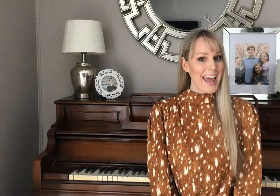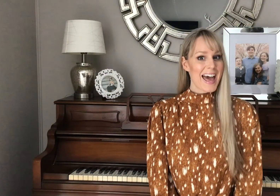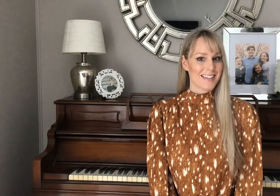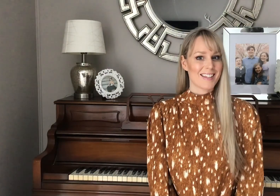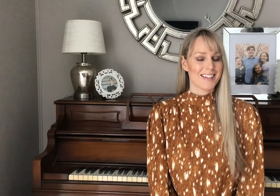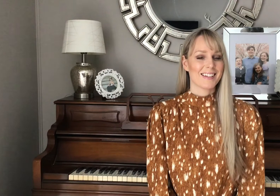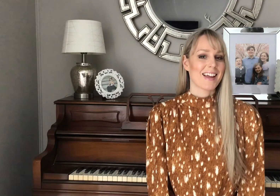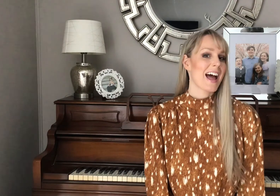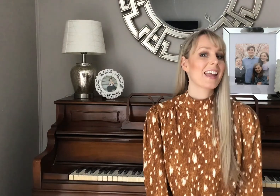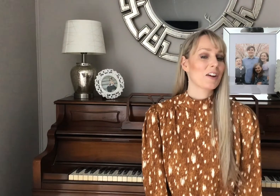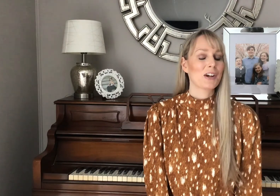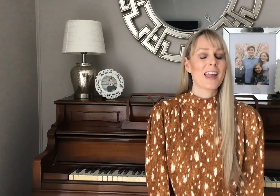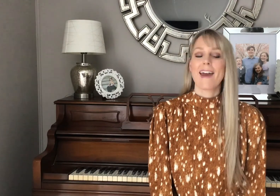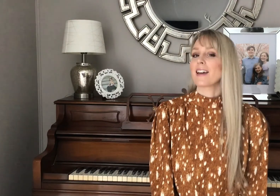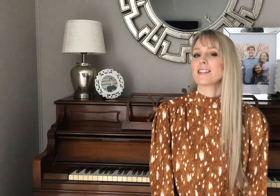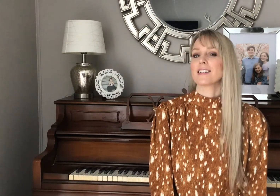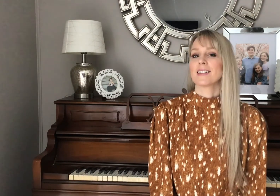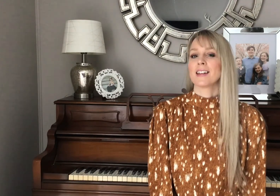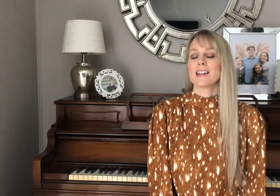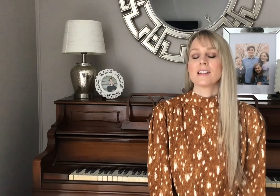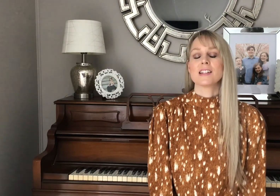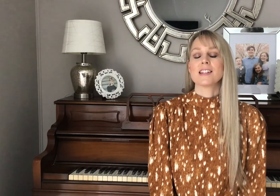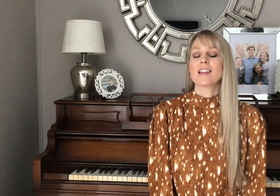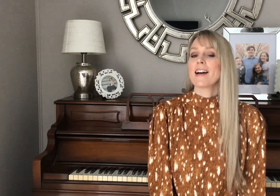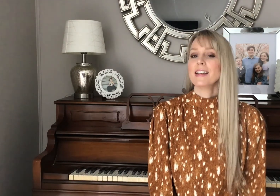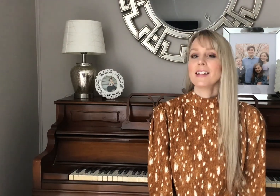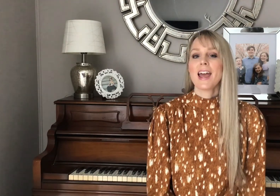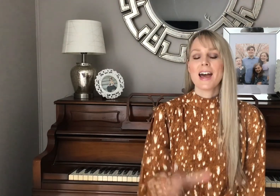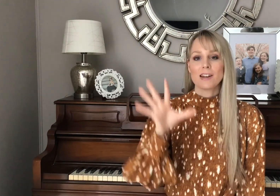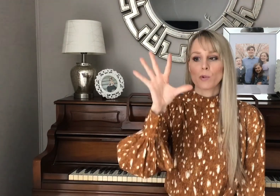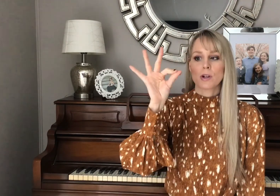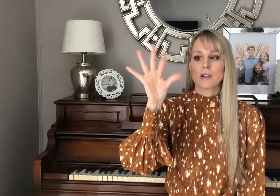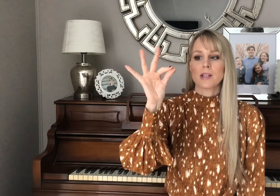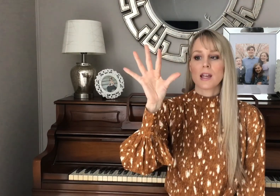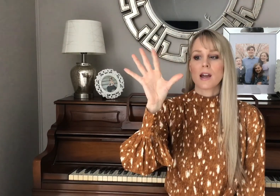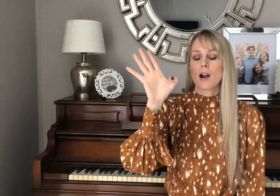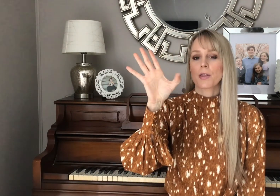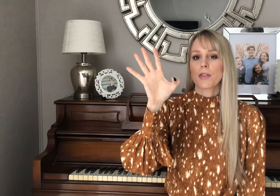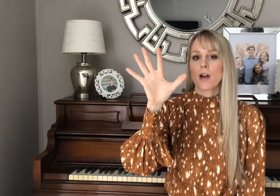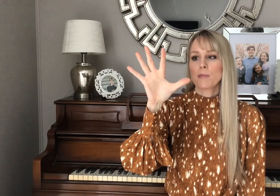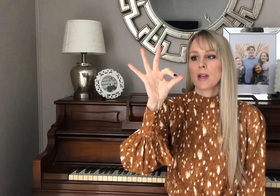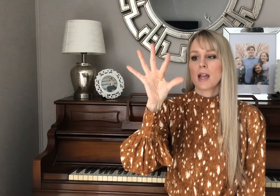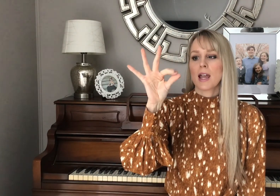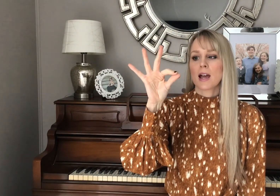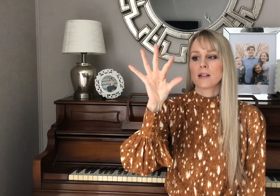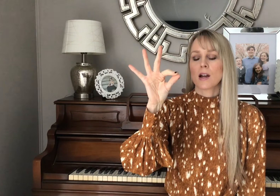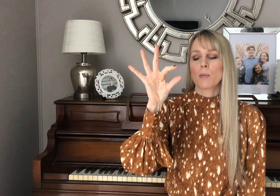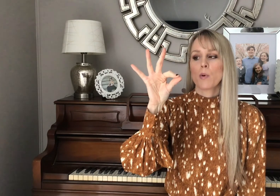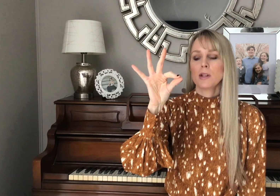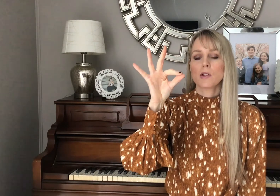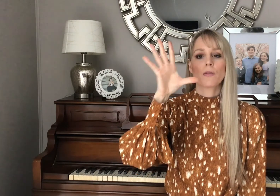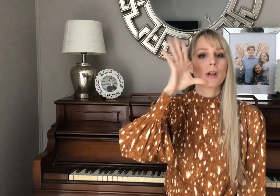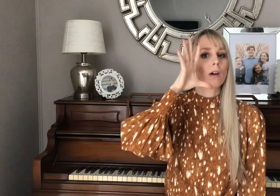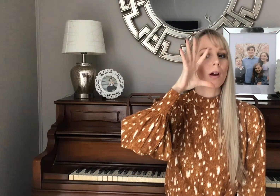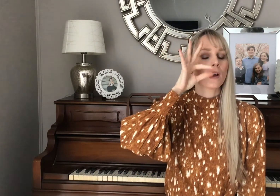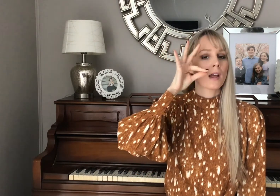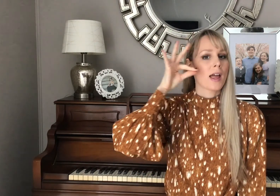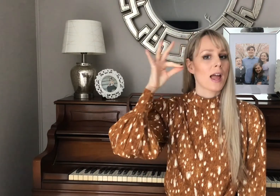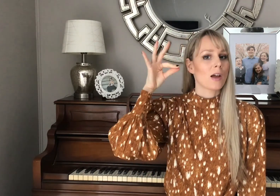Cat. I hear a cat. To sign cat, we're going to take our thumb and our pointer finger and we're going